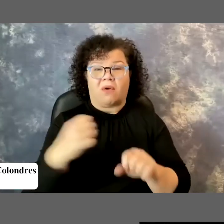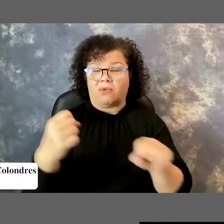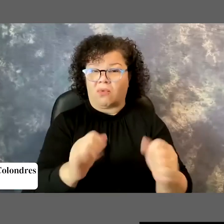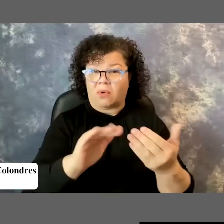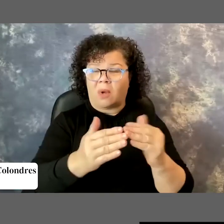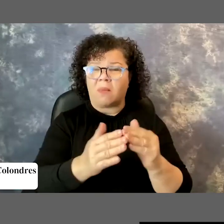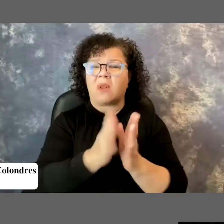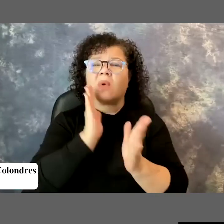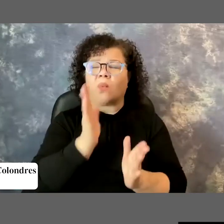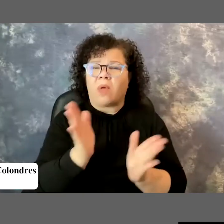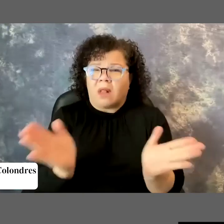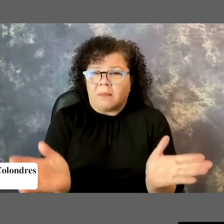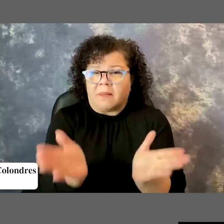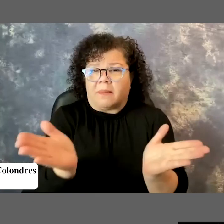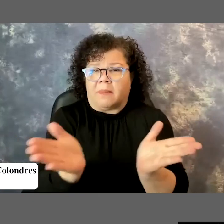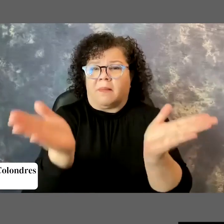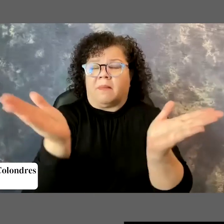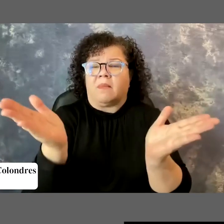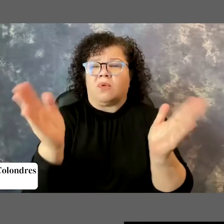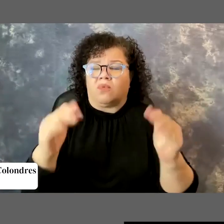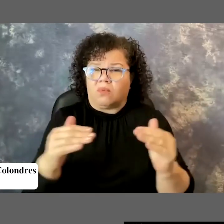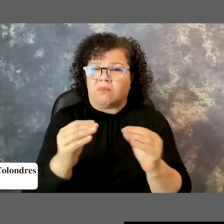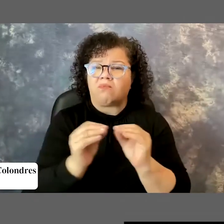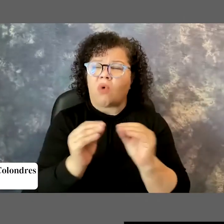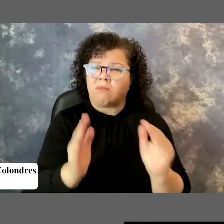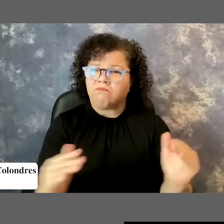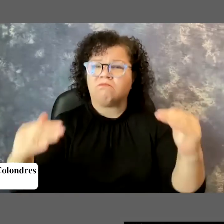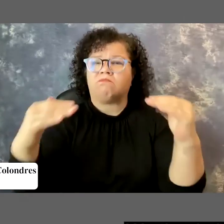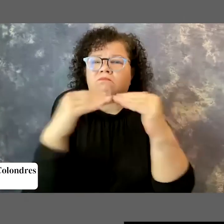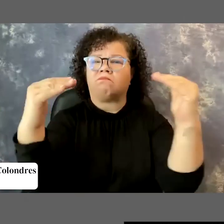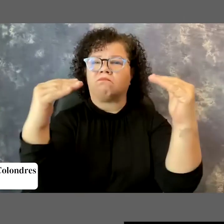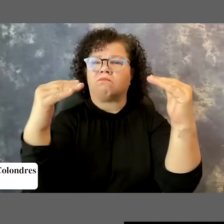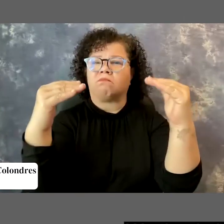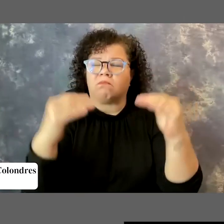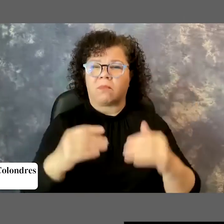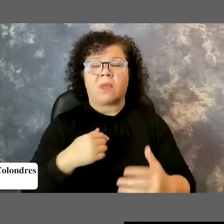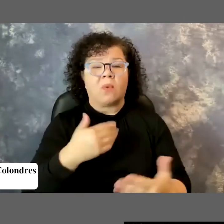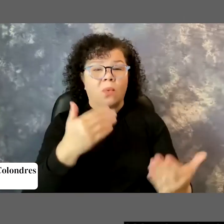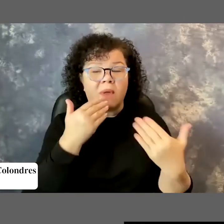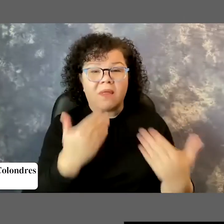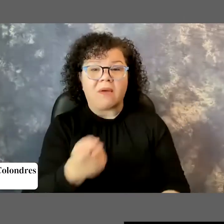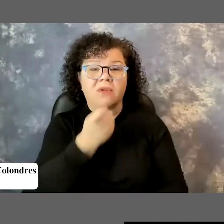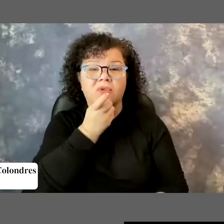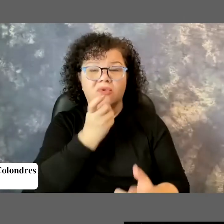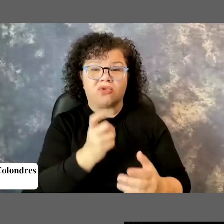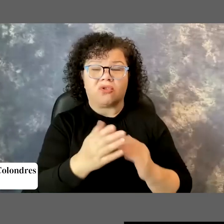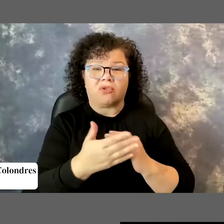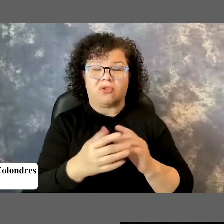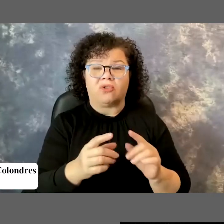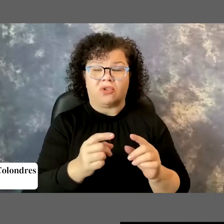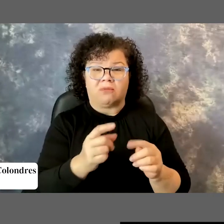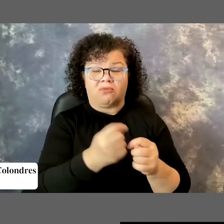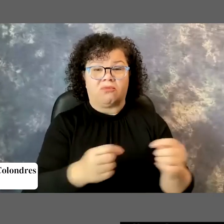state towards equity and justice. We thank the Chinook Nation for granting us permission to use this